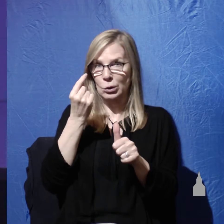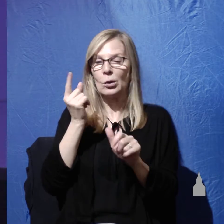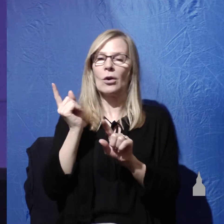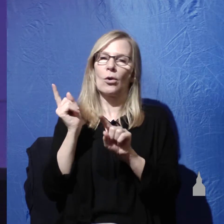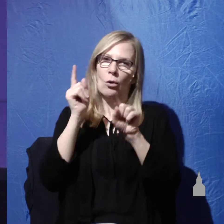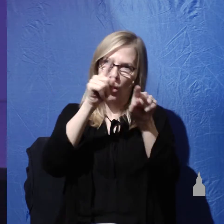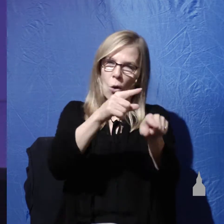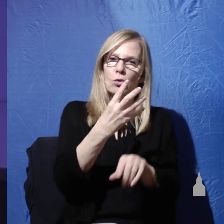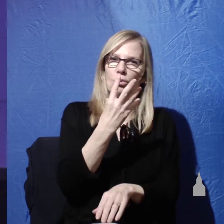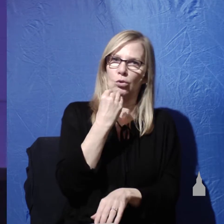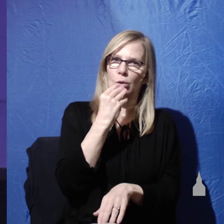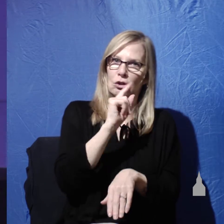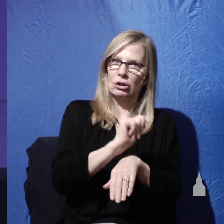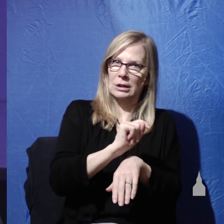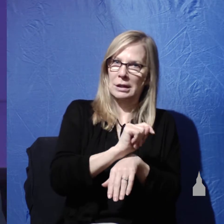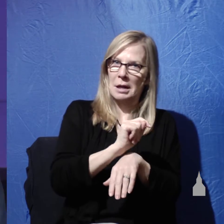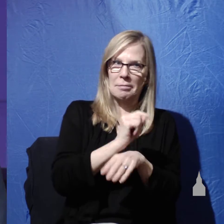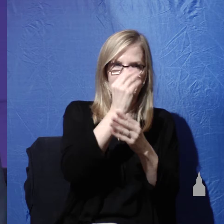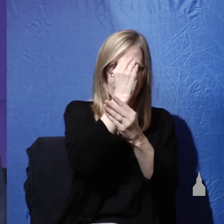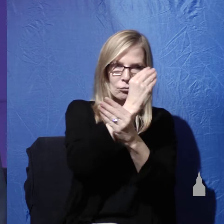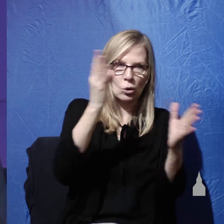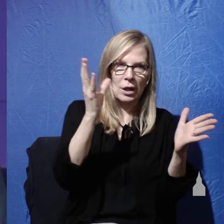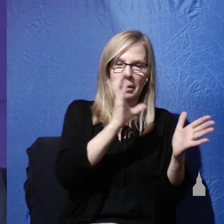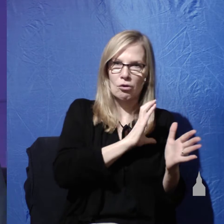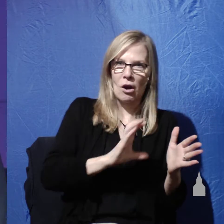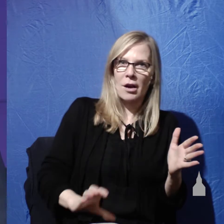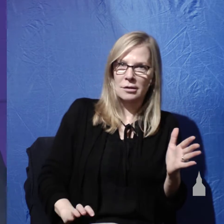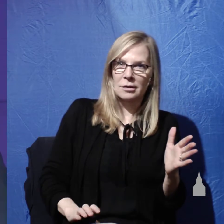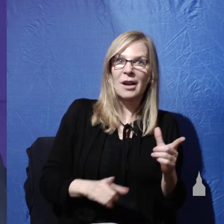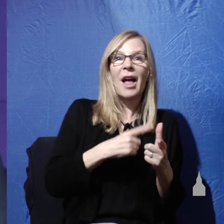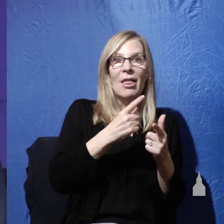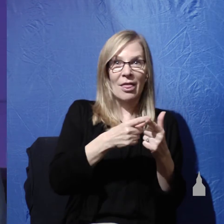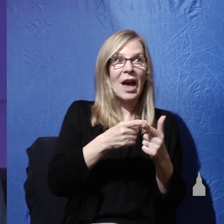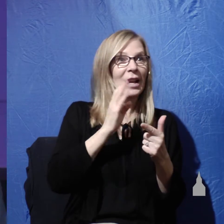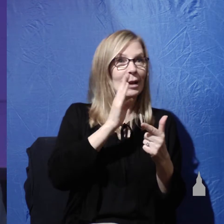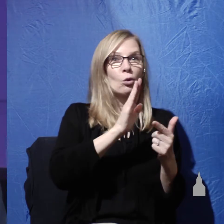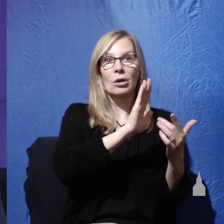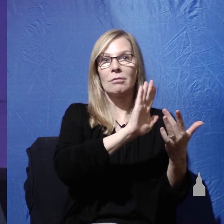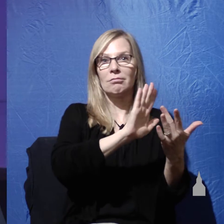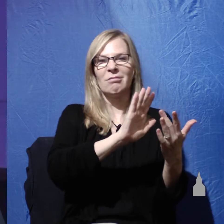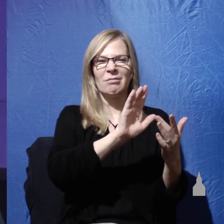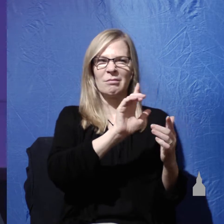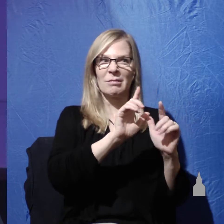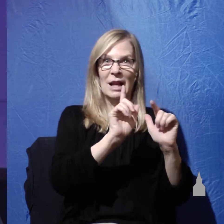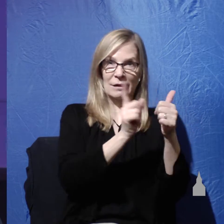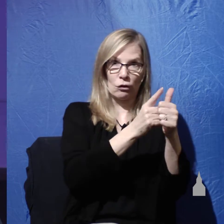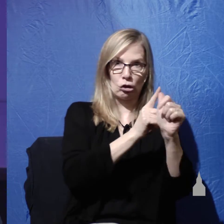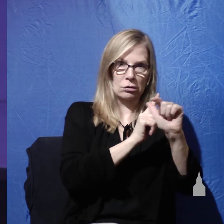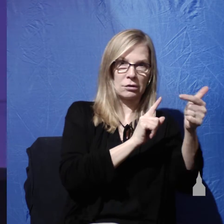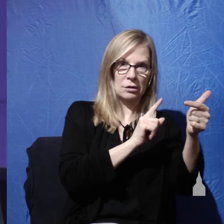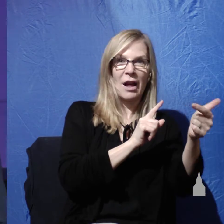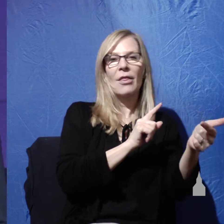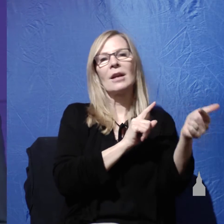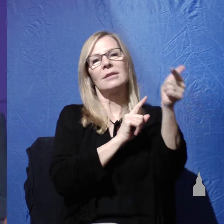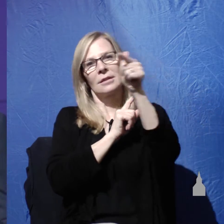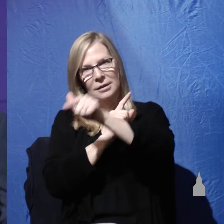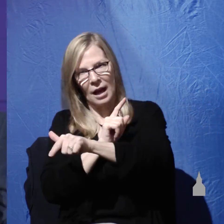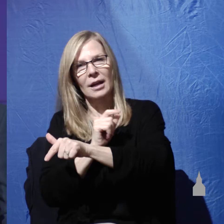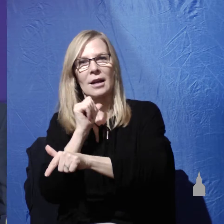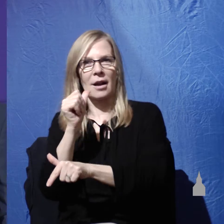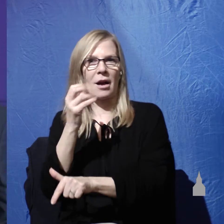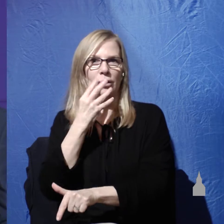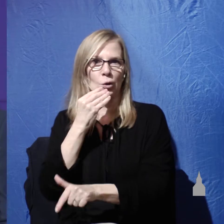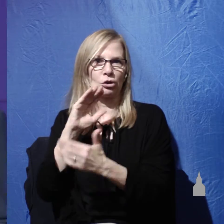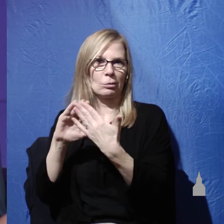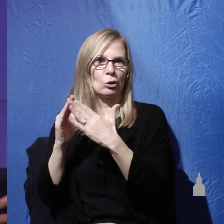Jewish synagogue, proclaim Christ to them, and then he would reach out to the Gentile community. And that's what he's doing here in